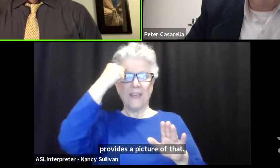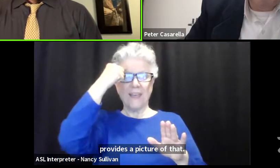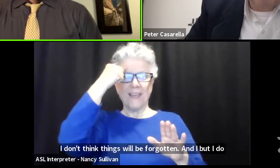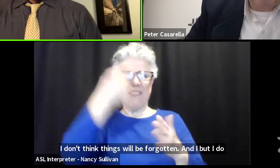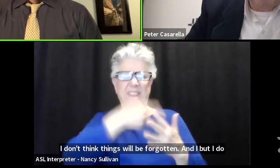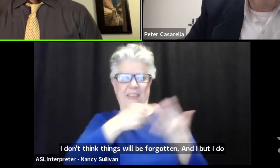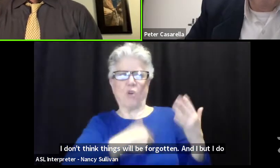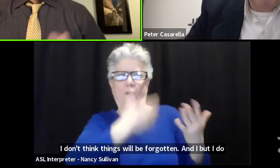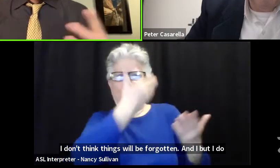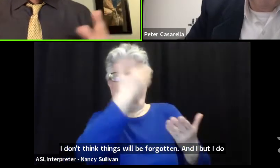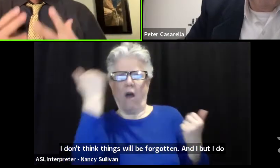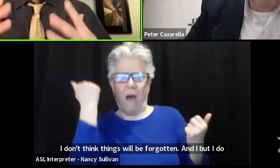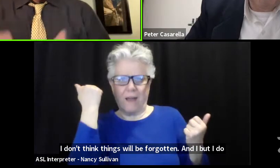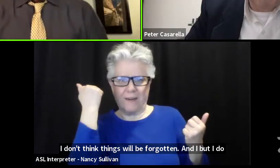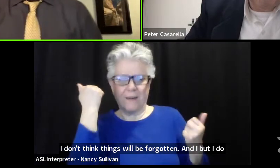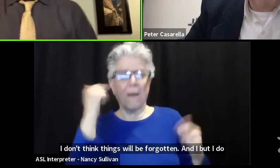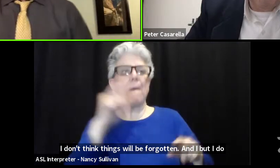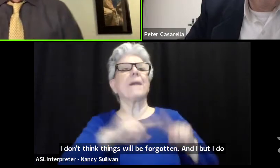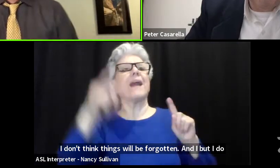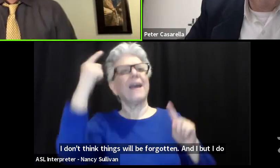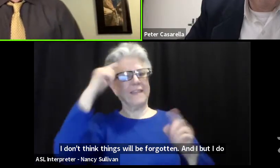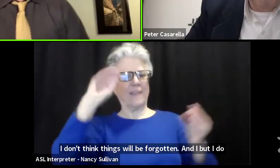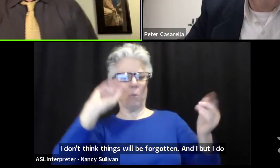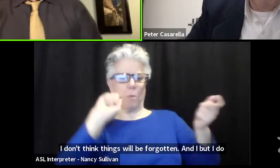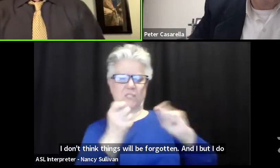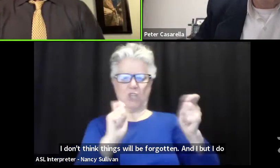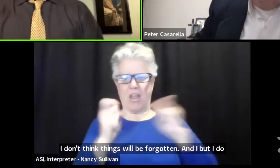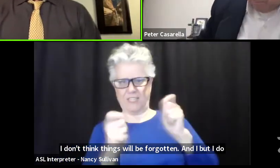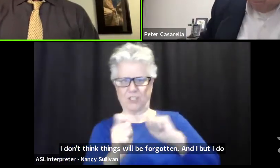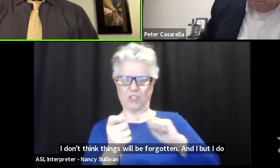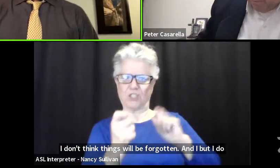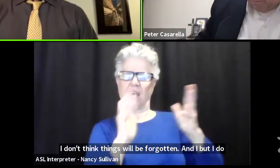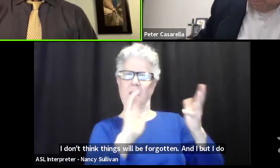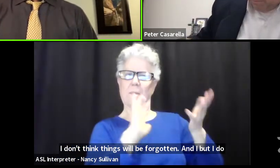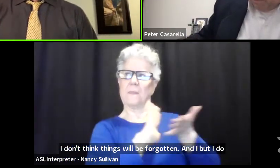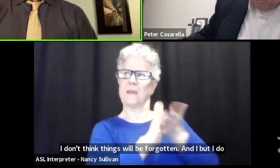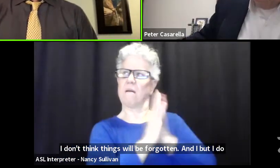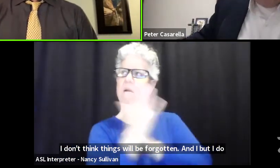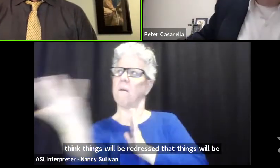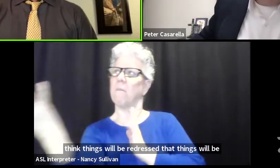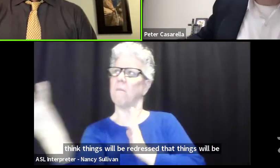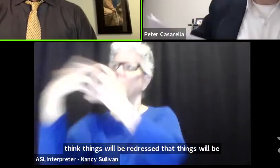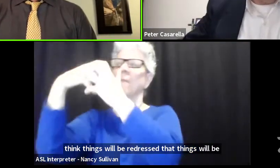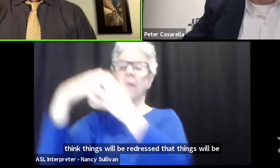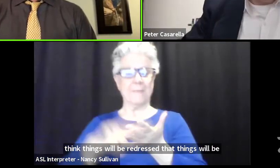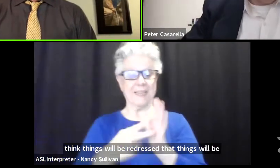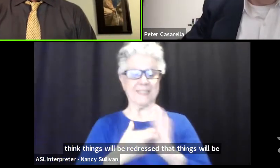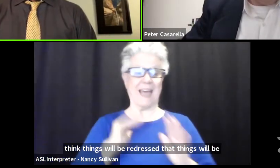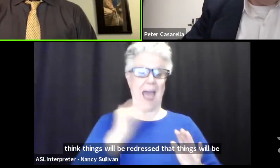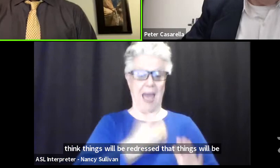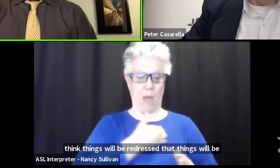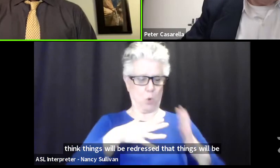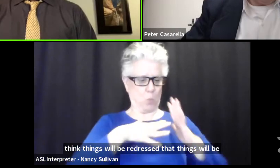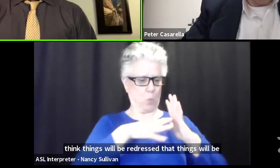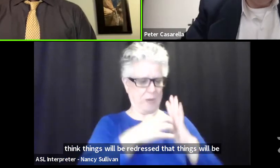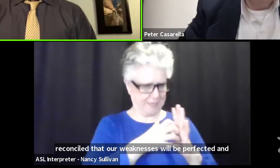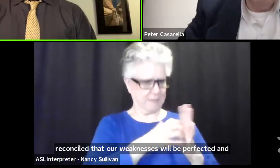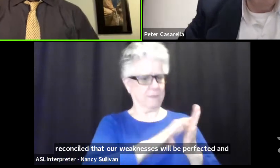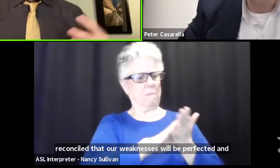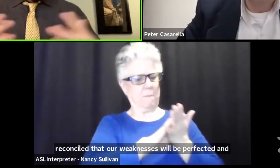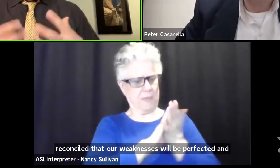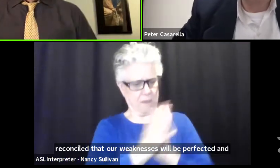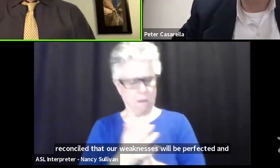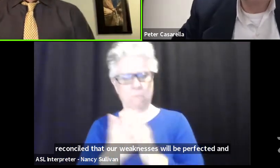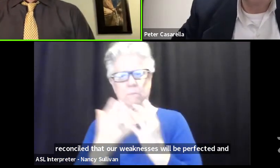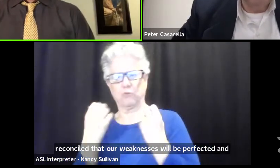but I do think things will be redressed, that things will be reconciled, that our weaknesses will be perfected. And even